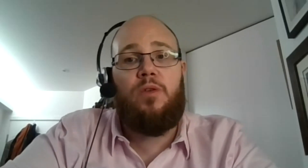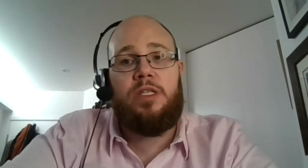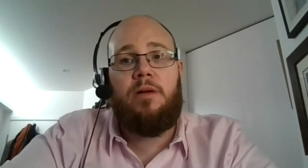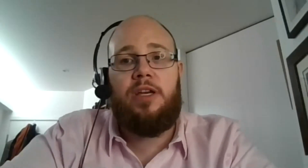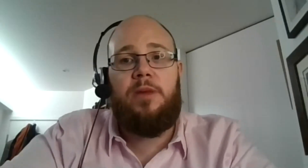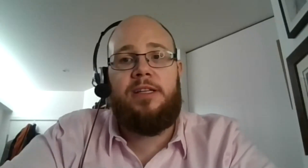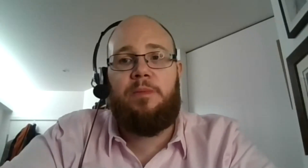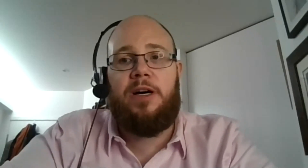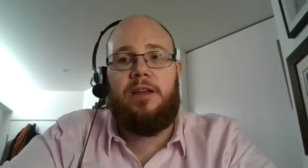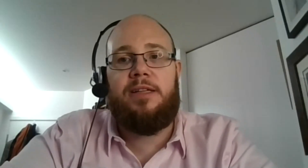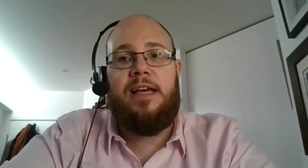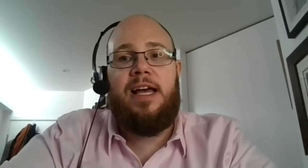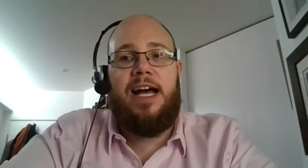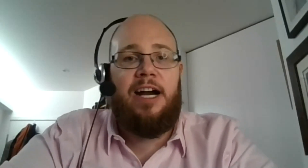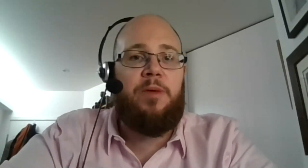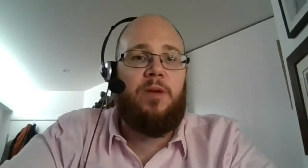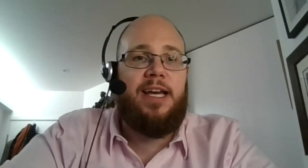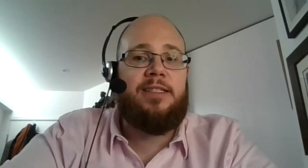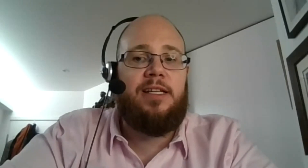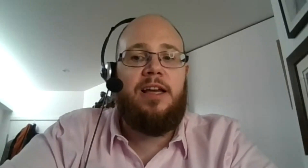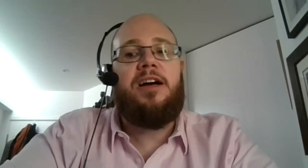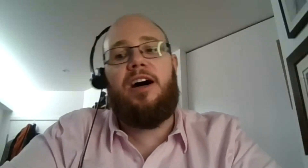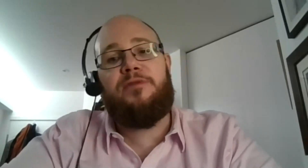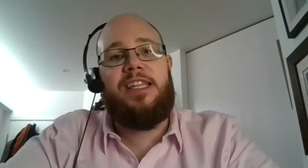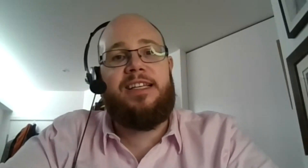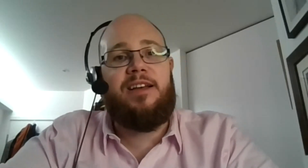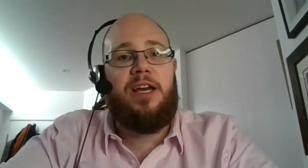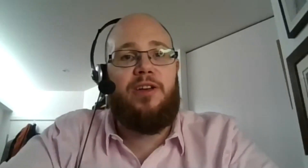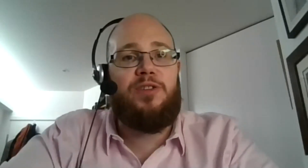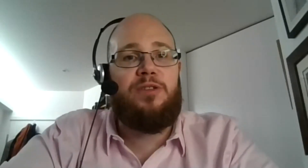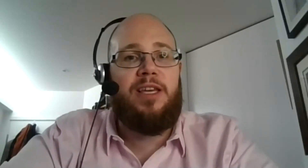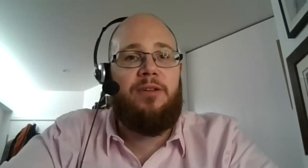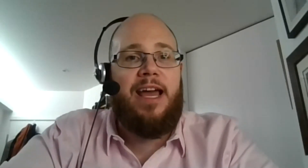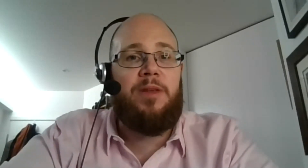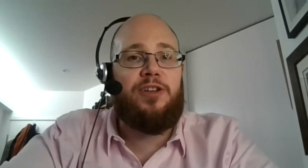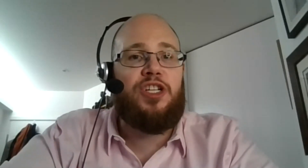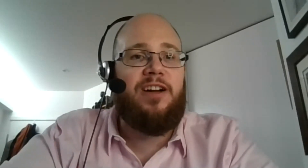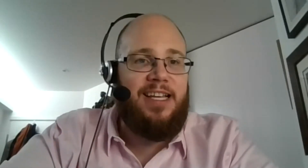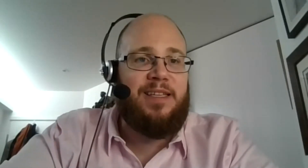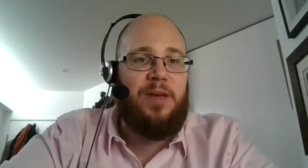also our community partners are helping with this. And after this, I'm going on to a Q&A with our Chinese